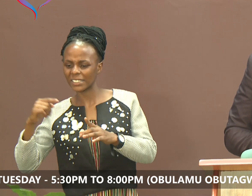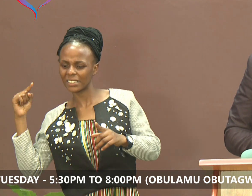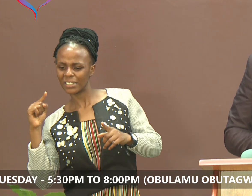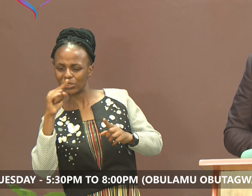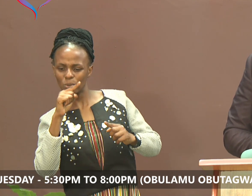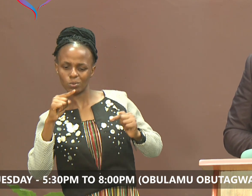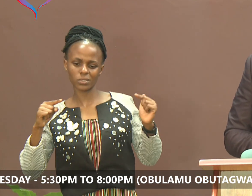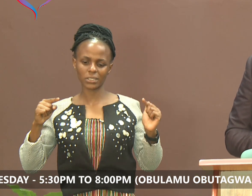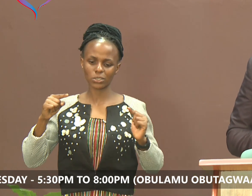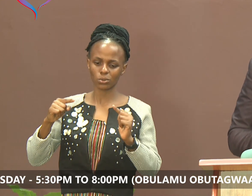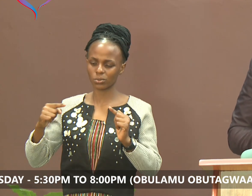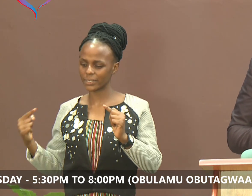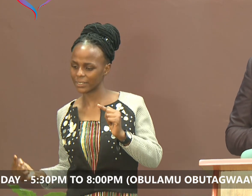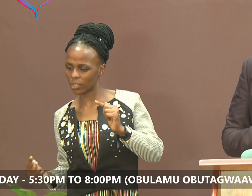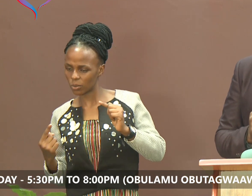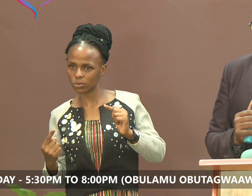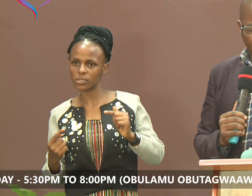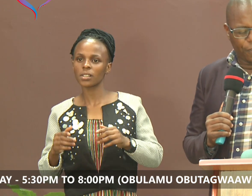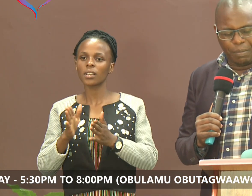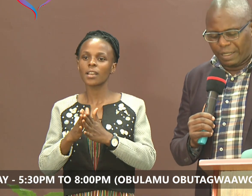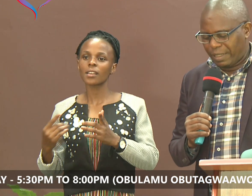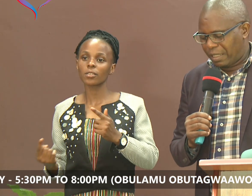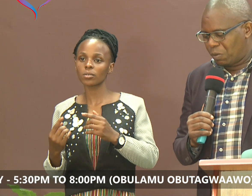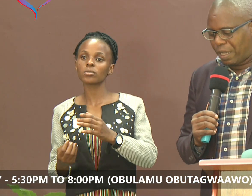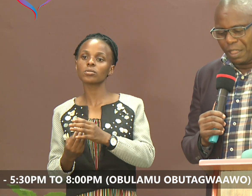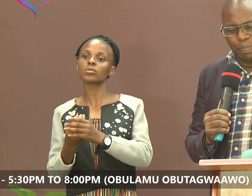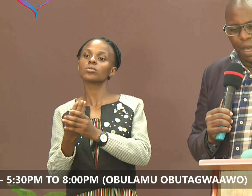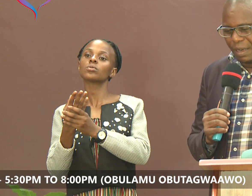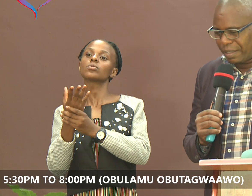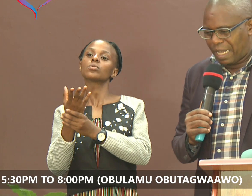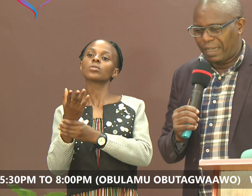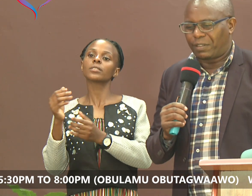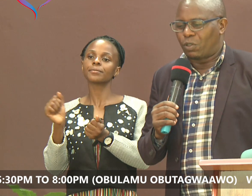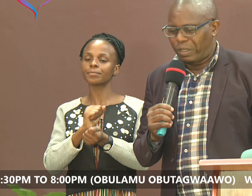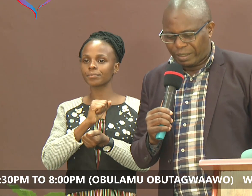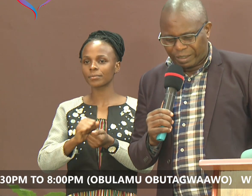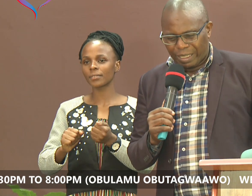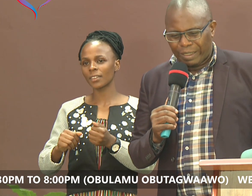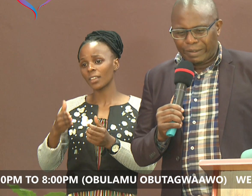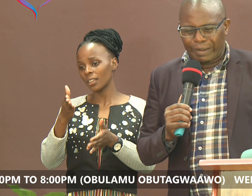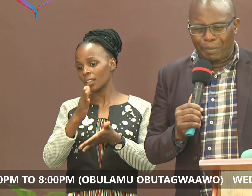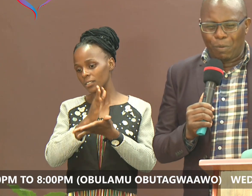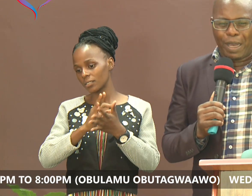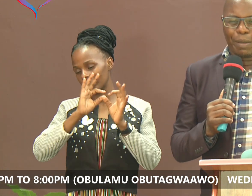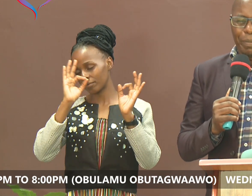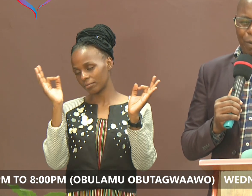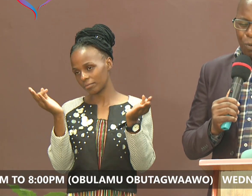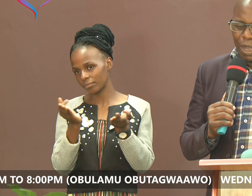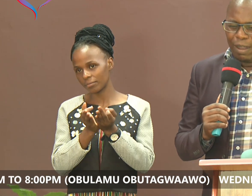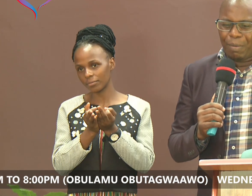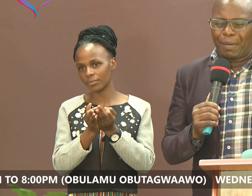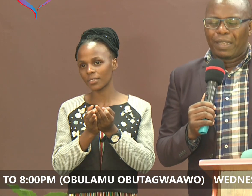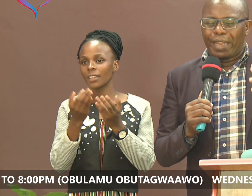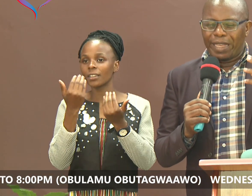thorns sprang up and choked them. There are some families where the parents are thorns. Abo bwana bwe